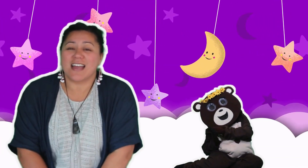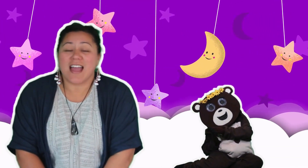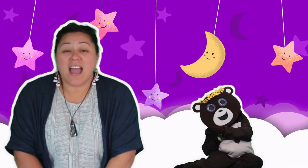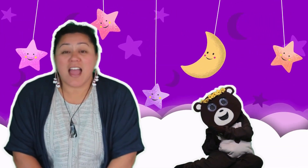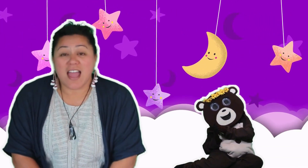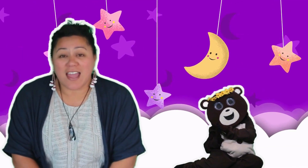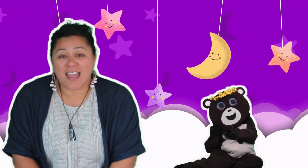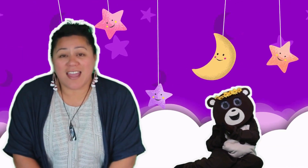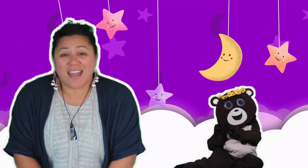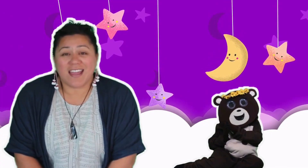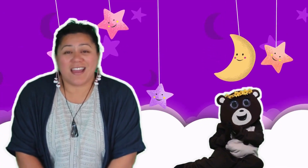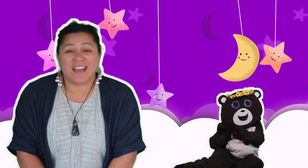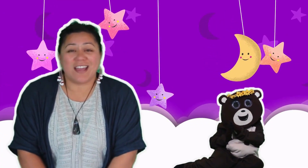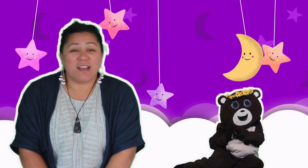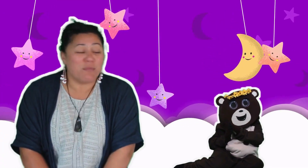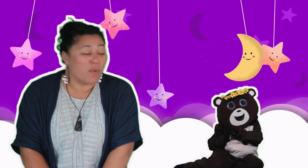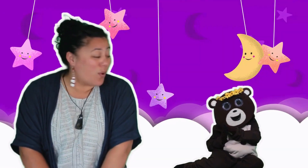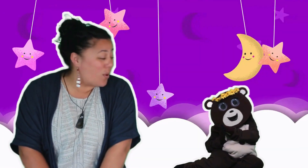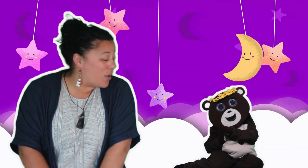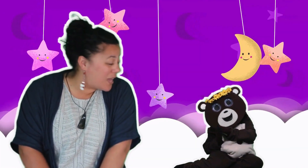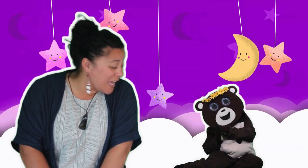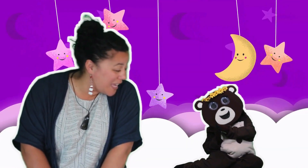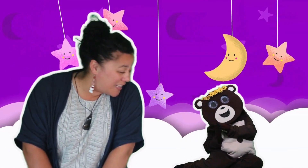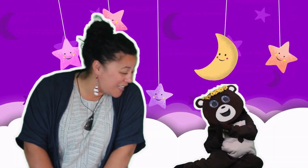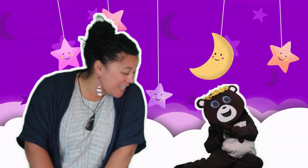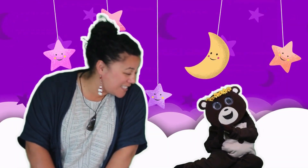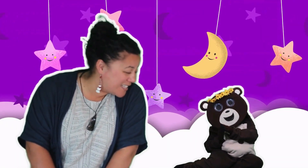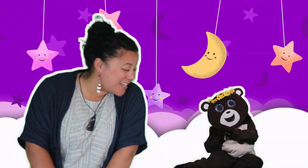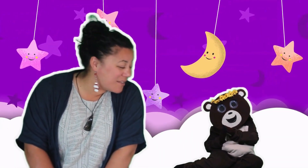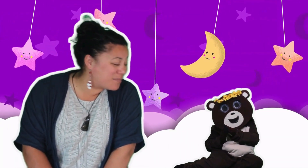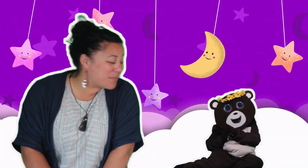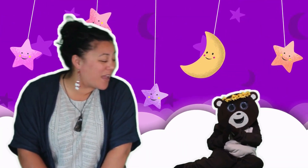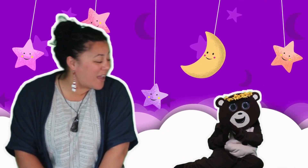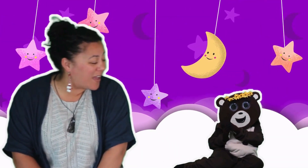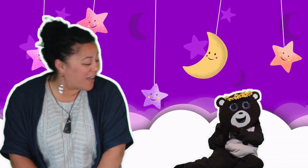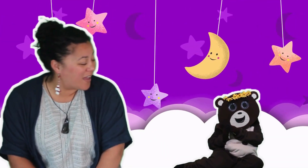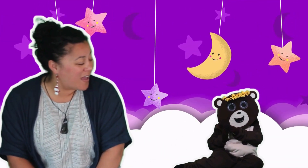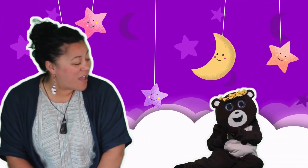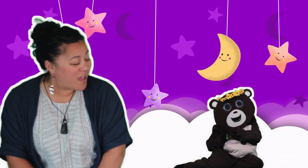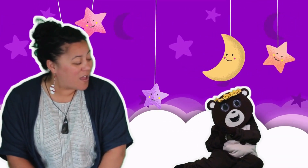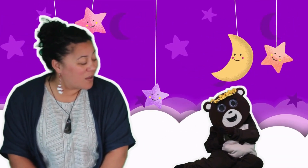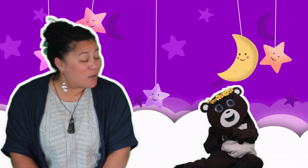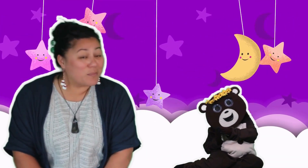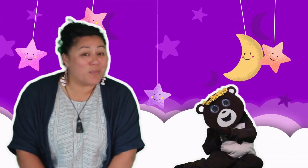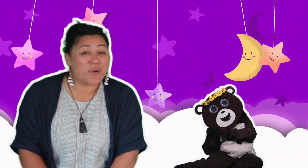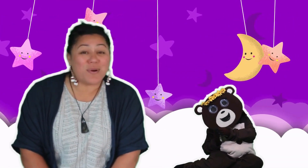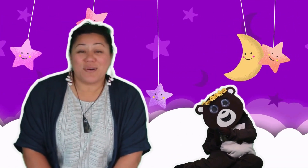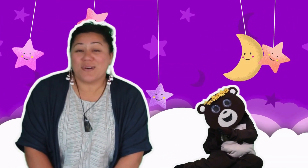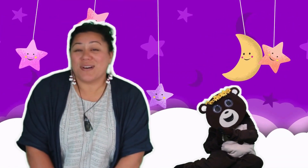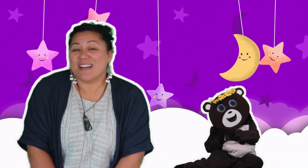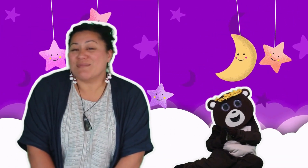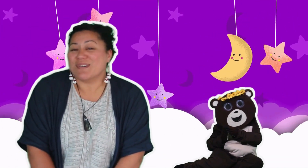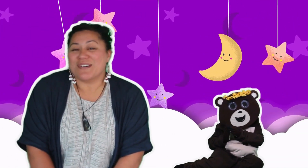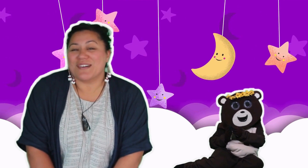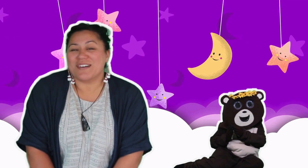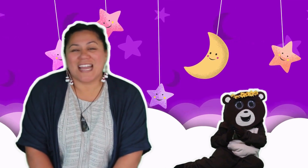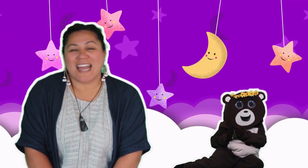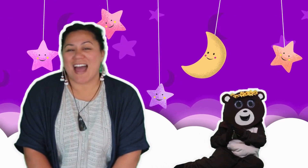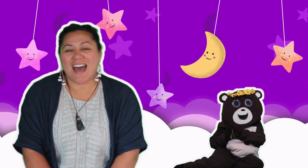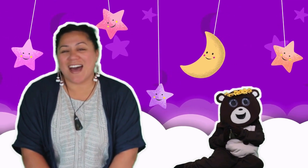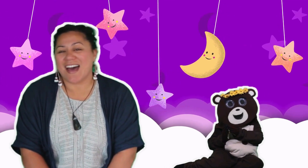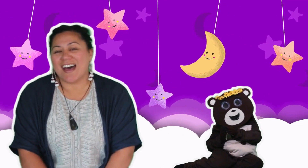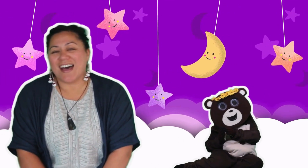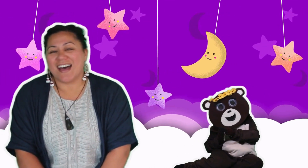a. E moe teti pea, moe